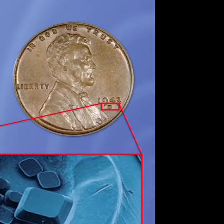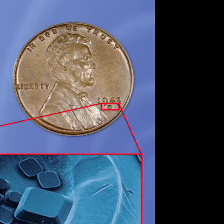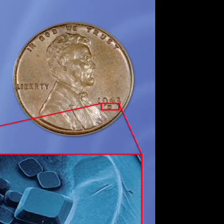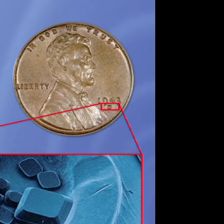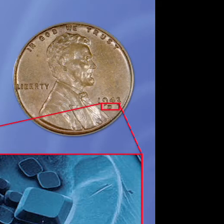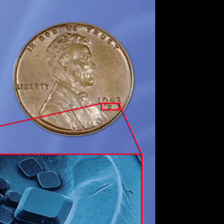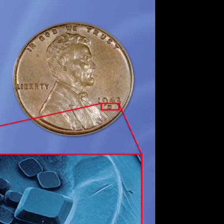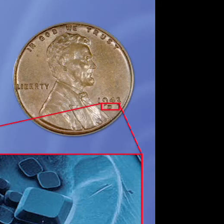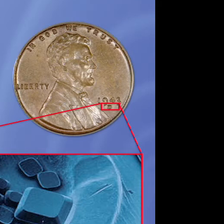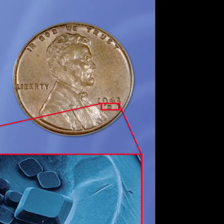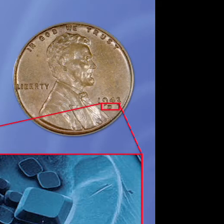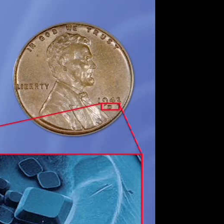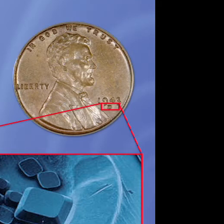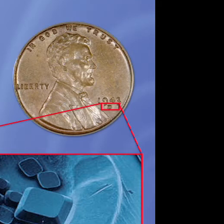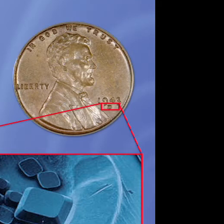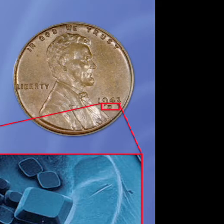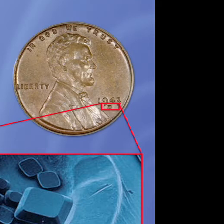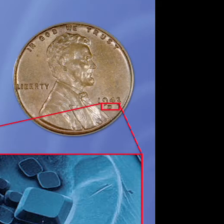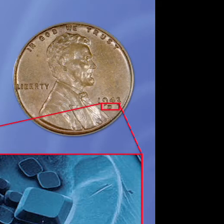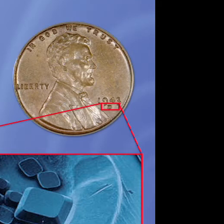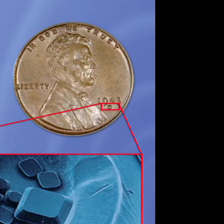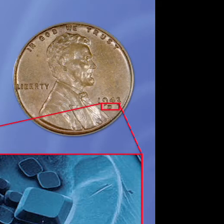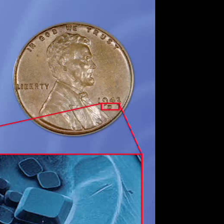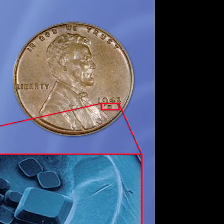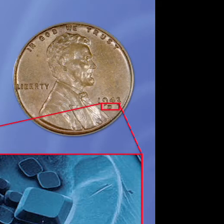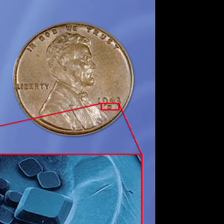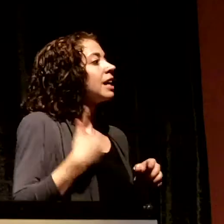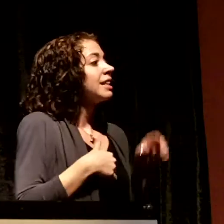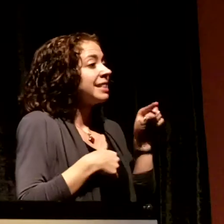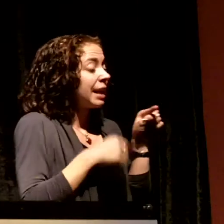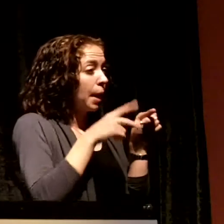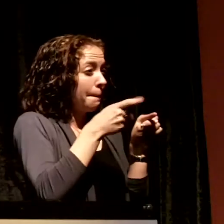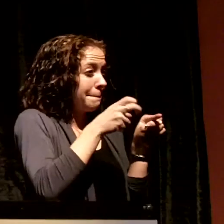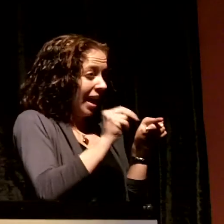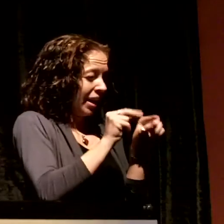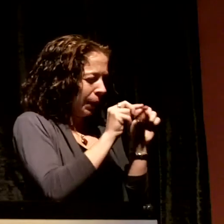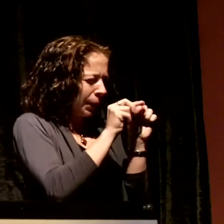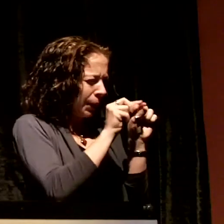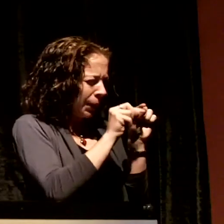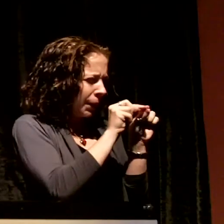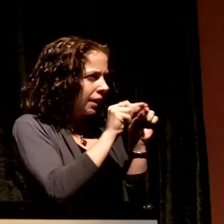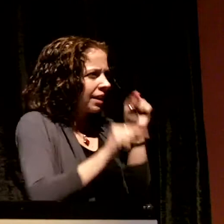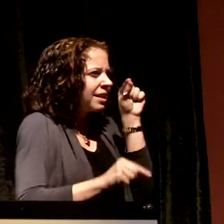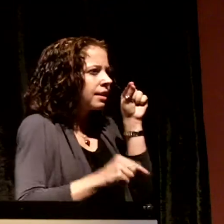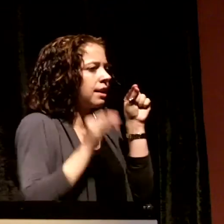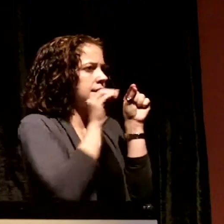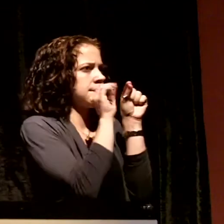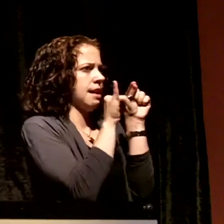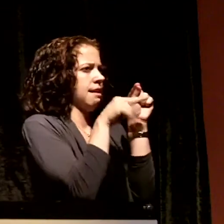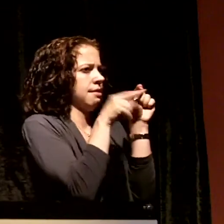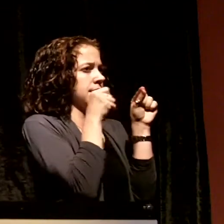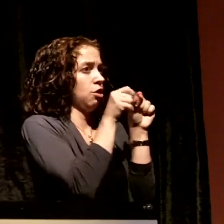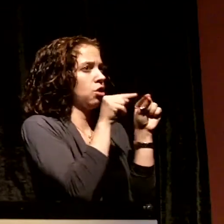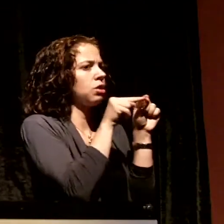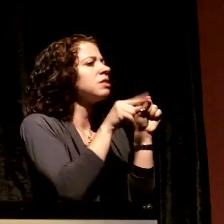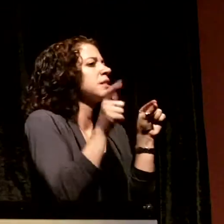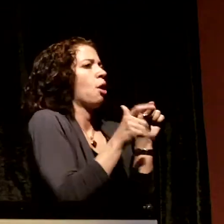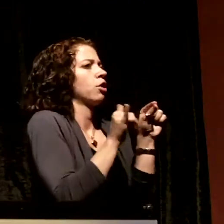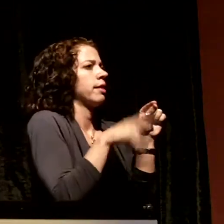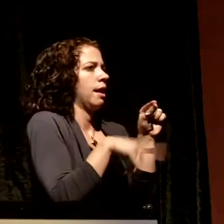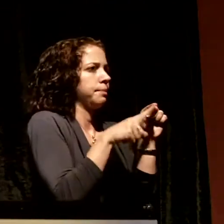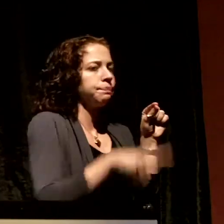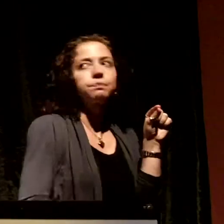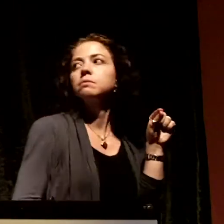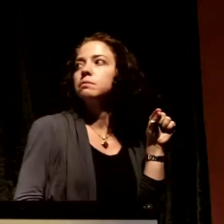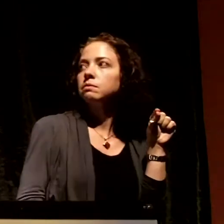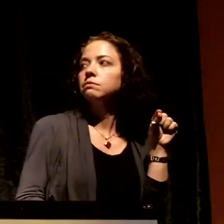them is a chip that's smaller than the D in a penny, and all it holds is a unique 96-bit number. And they also